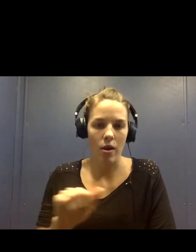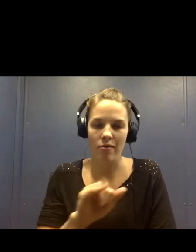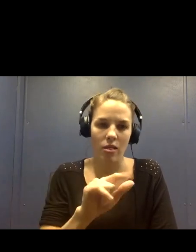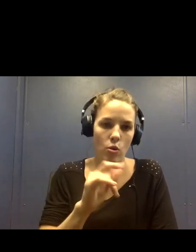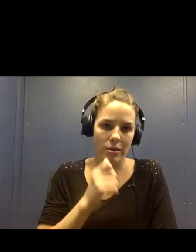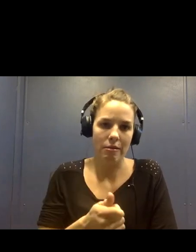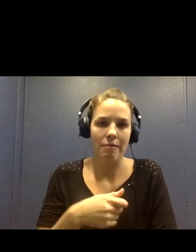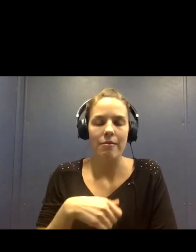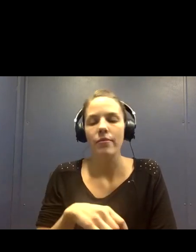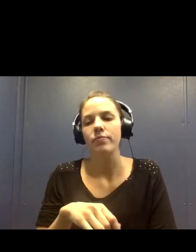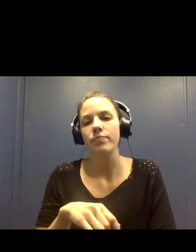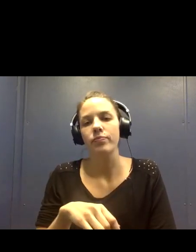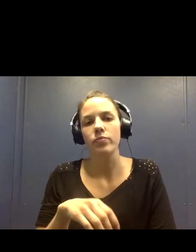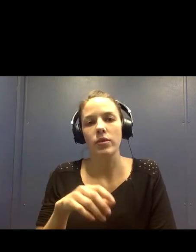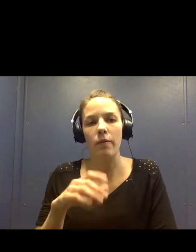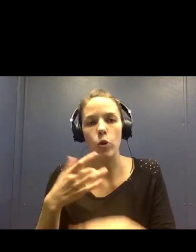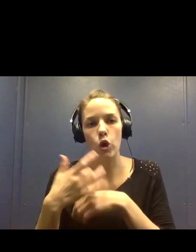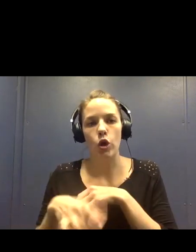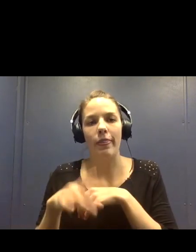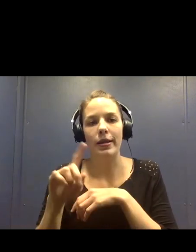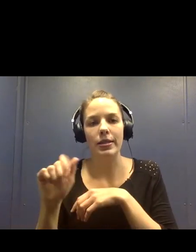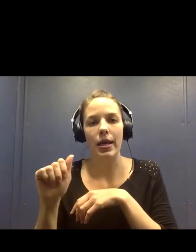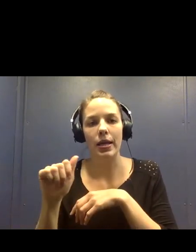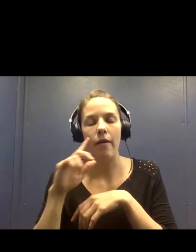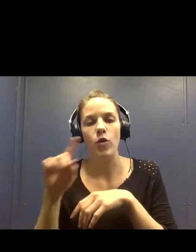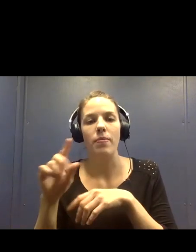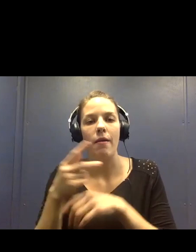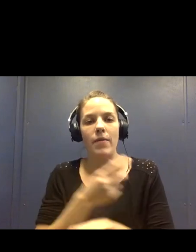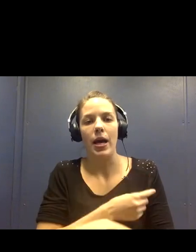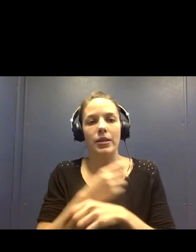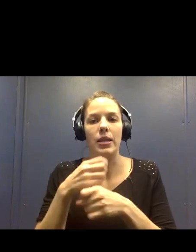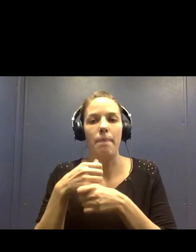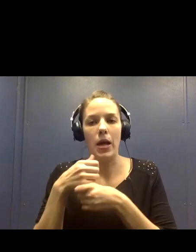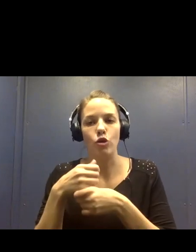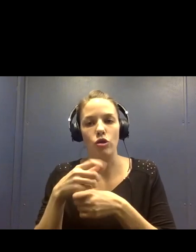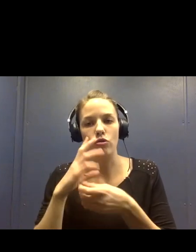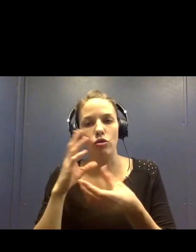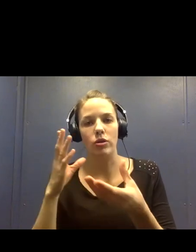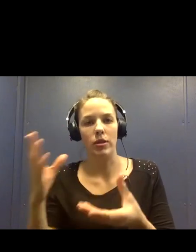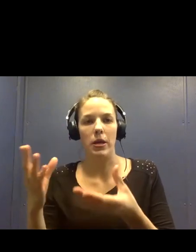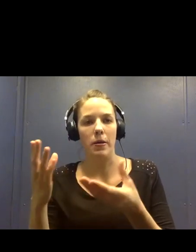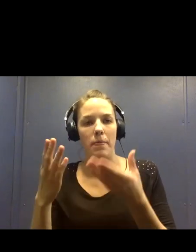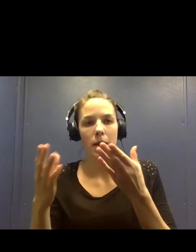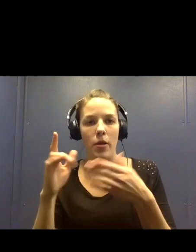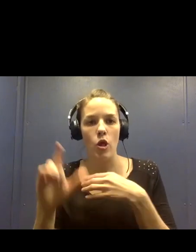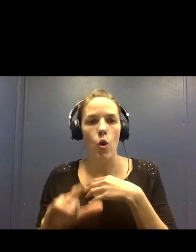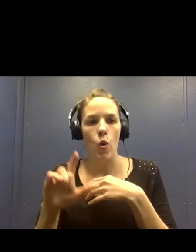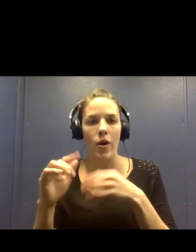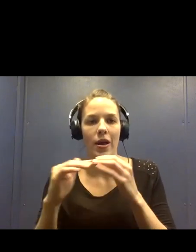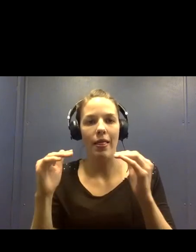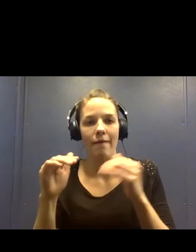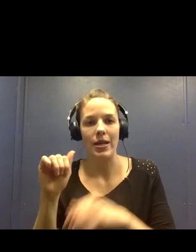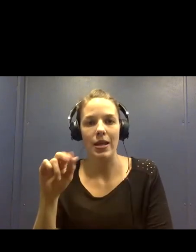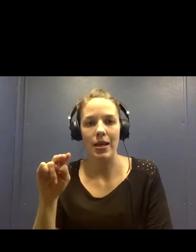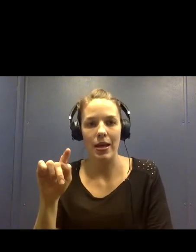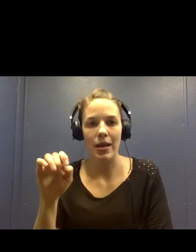Illinois. Very early data from the vaccine manufacturers suggests there may be slightly lower levels of